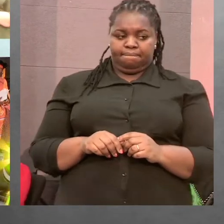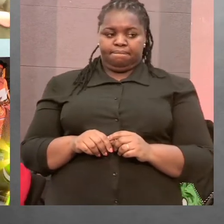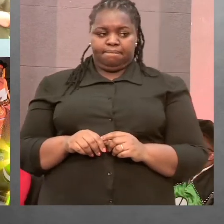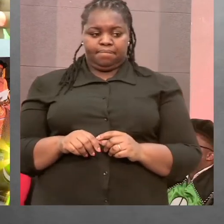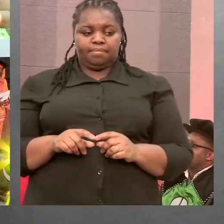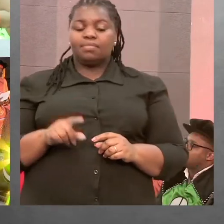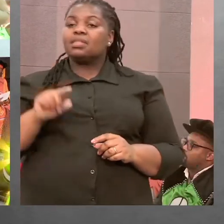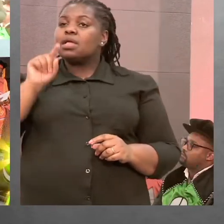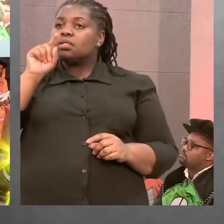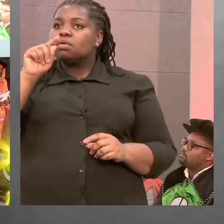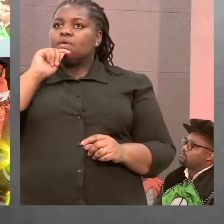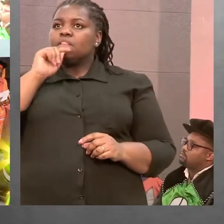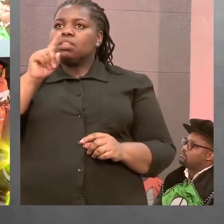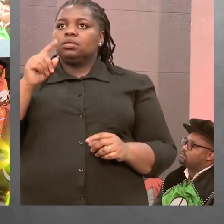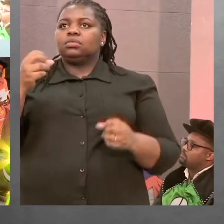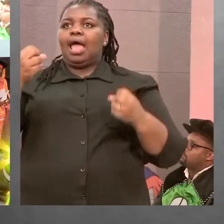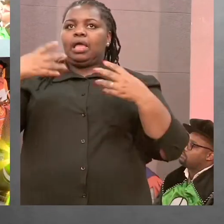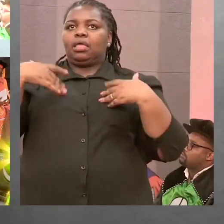And it constrains